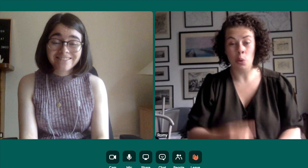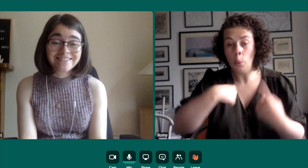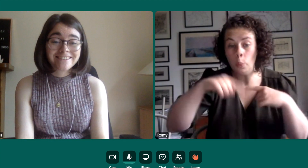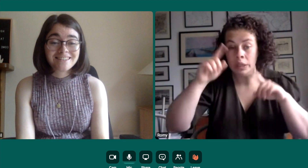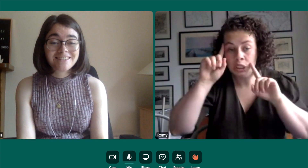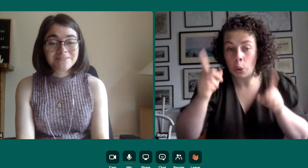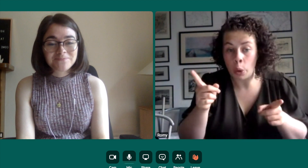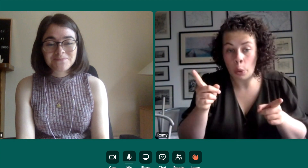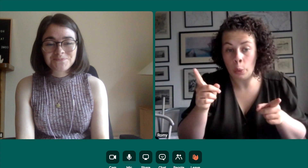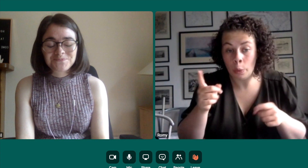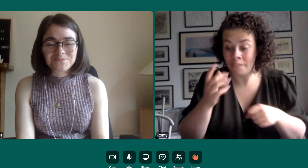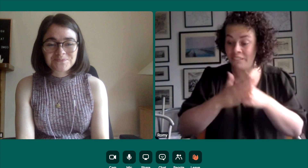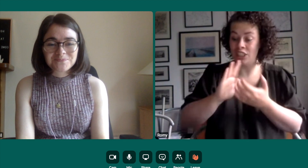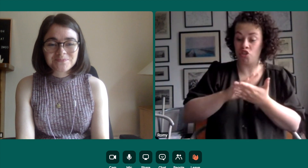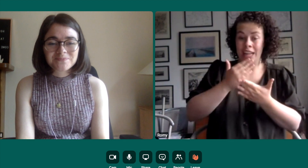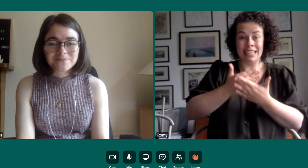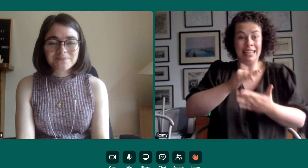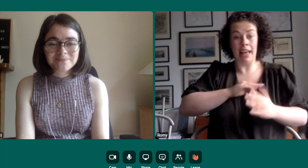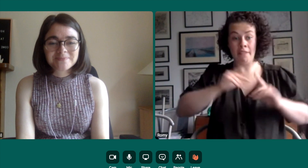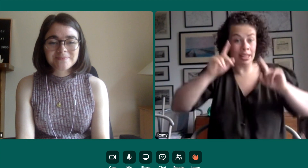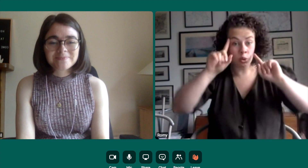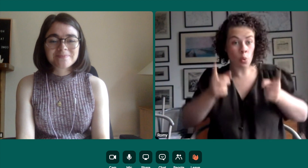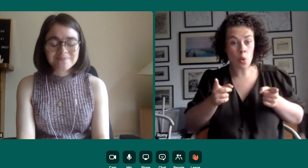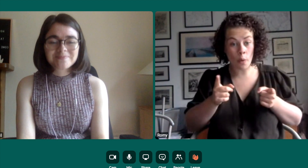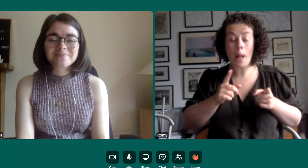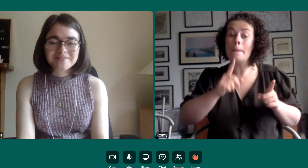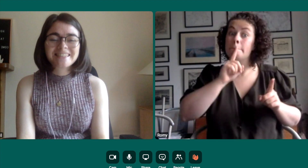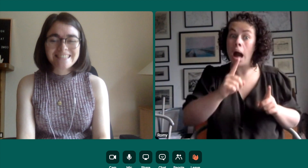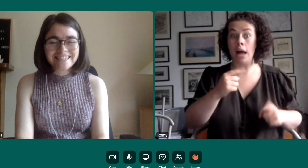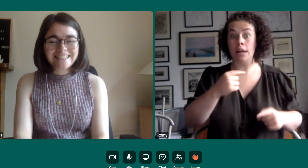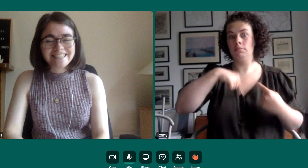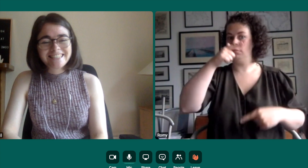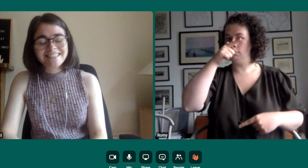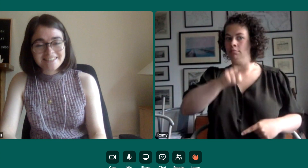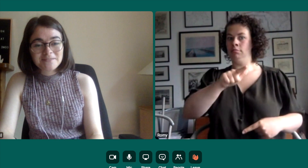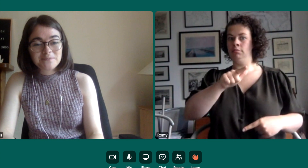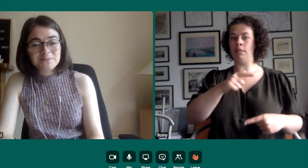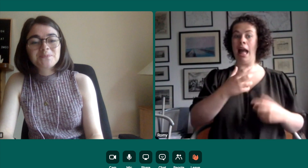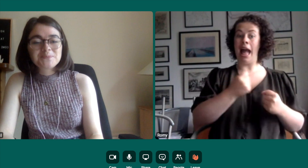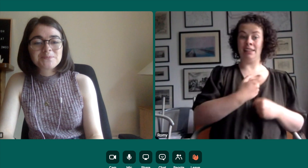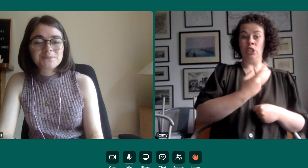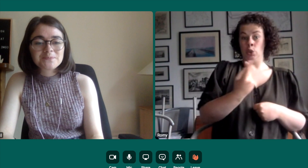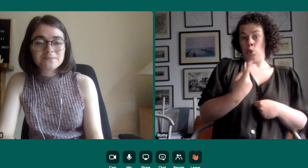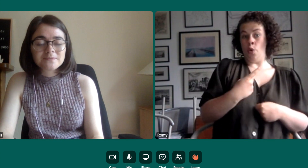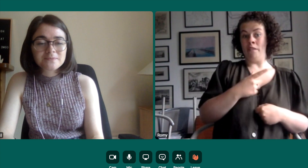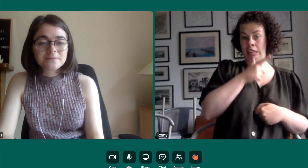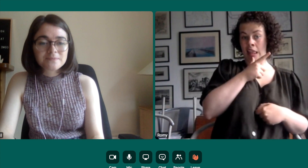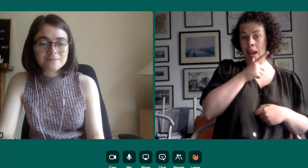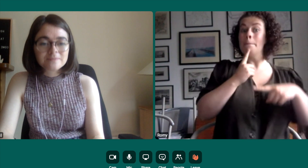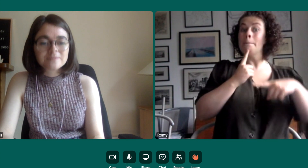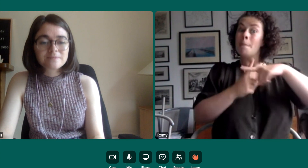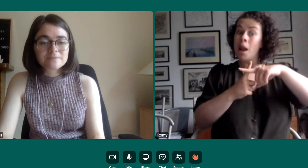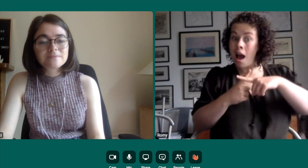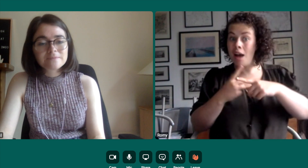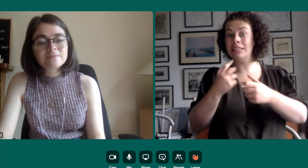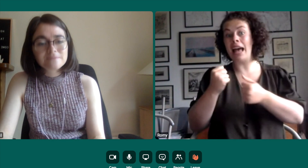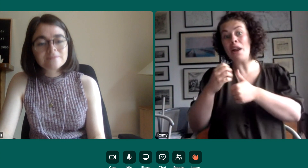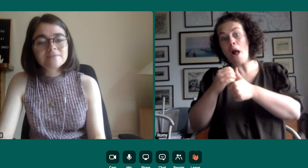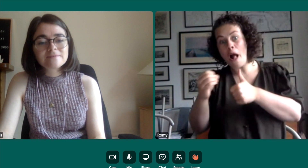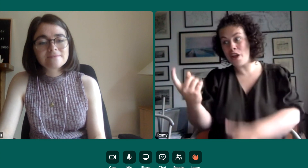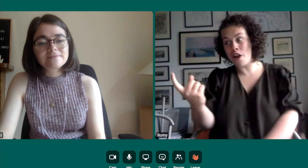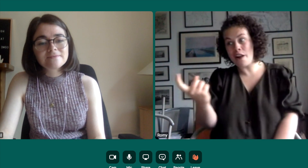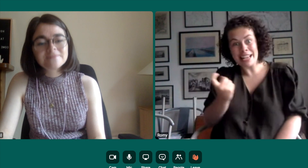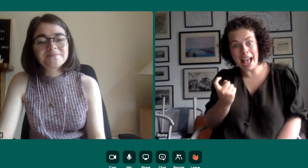even know, and we've had to translate ourselves. But we also, fortunately, had amazing guests that made the podcast